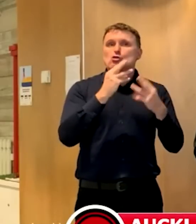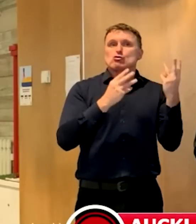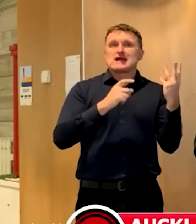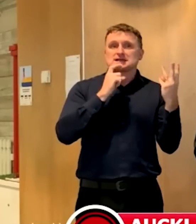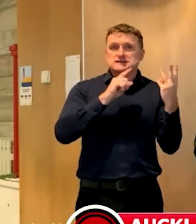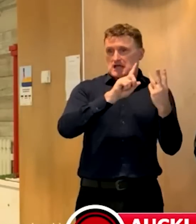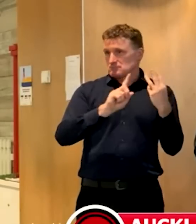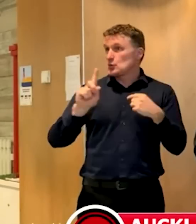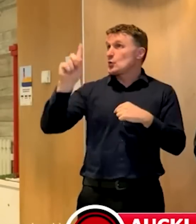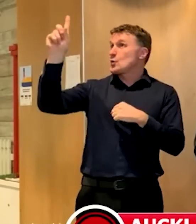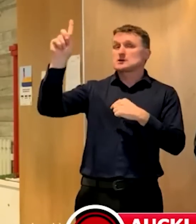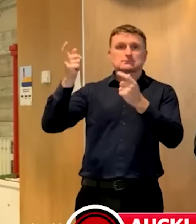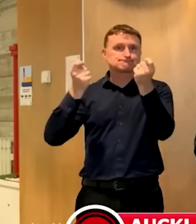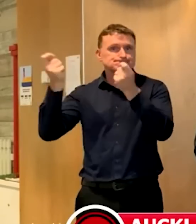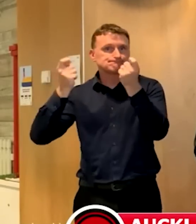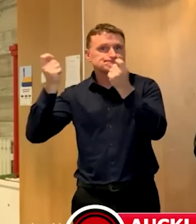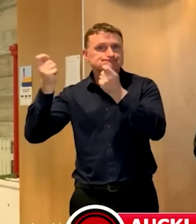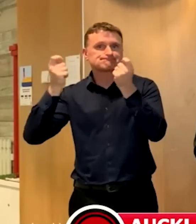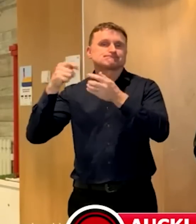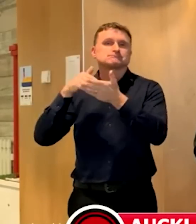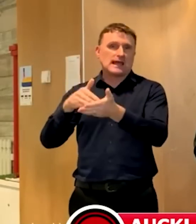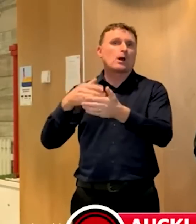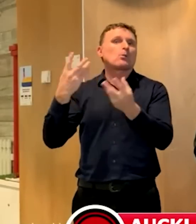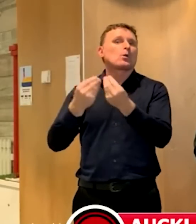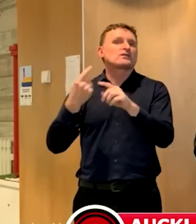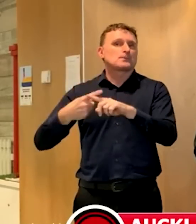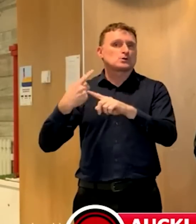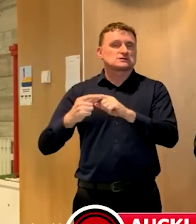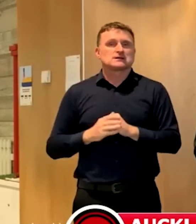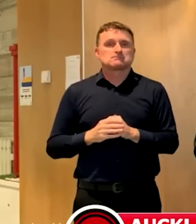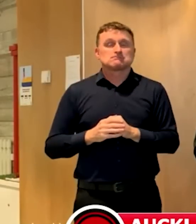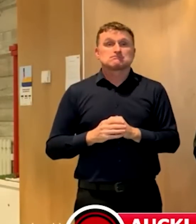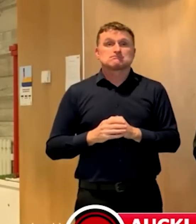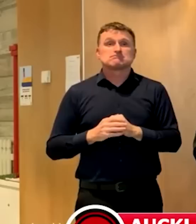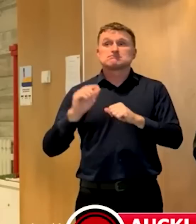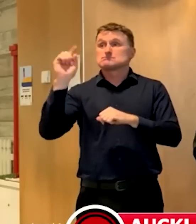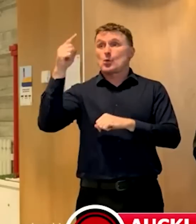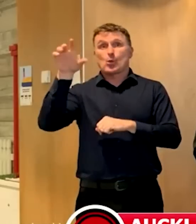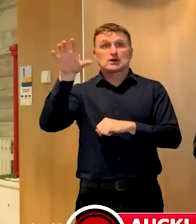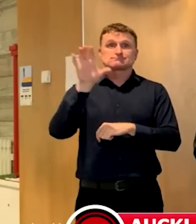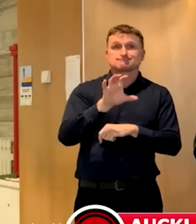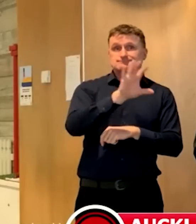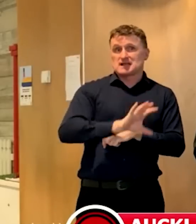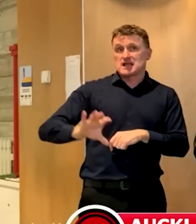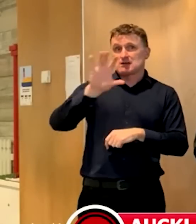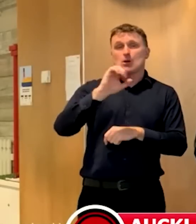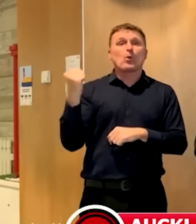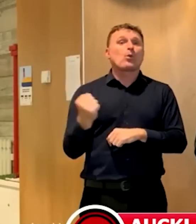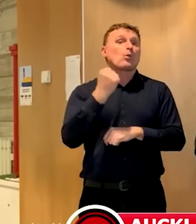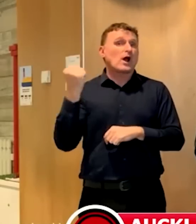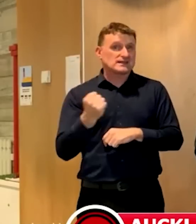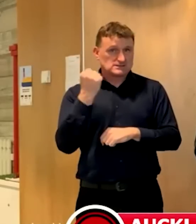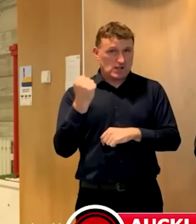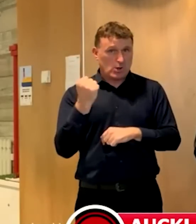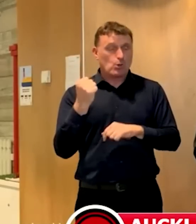the emergency now in place. In the Waikato, the Regional Emergency Coordination Centre and local emergency operations